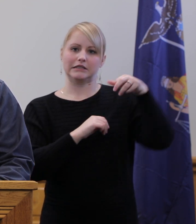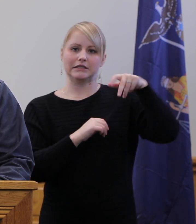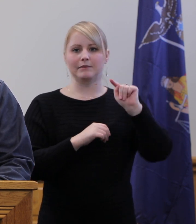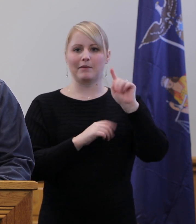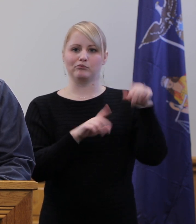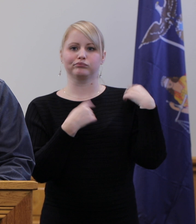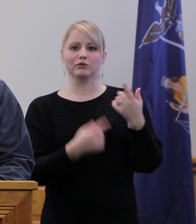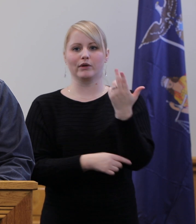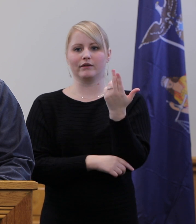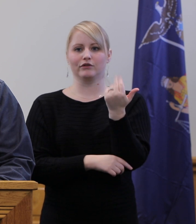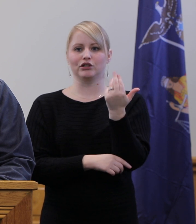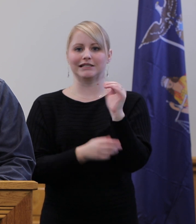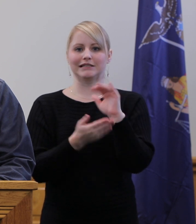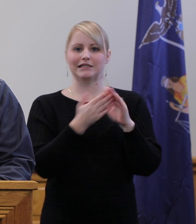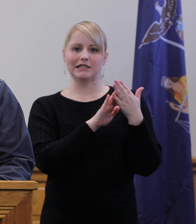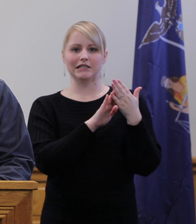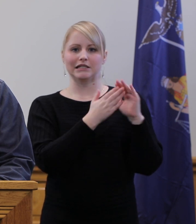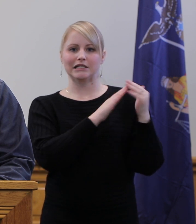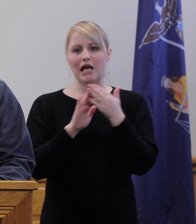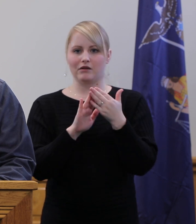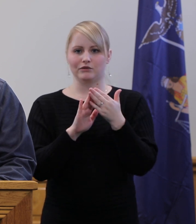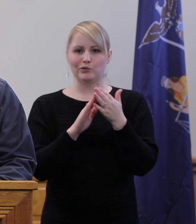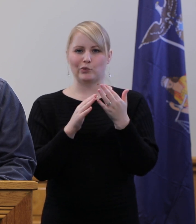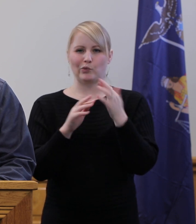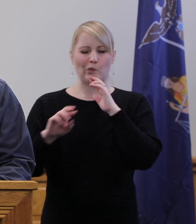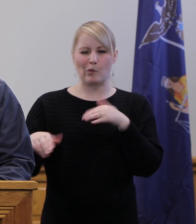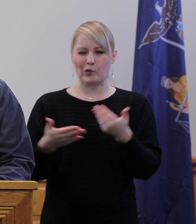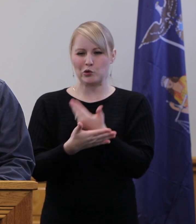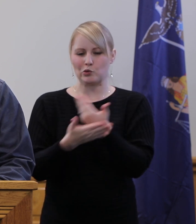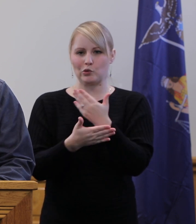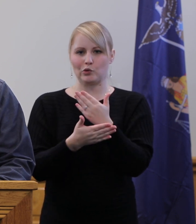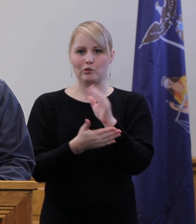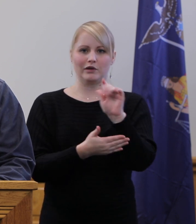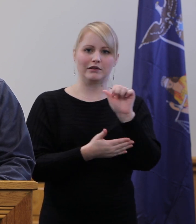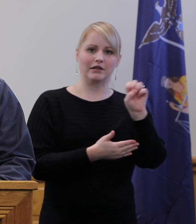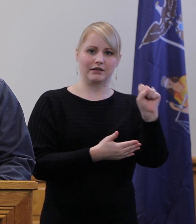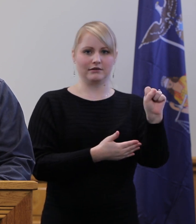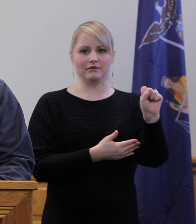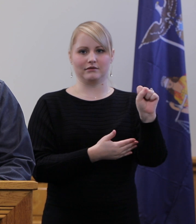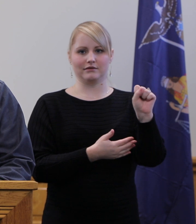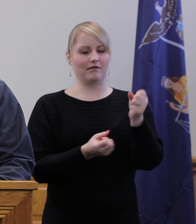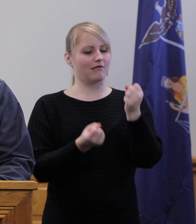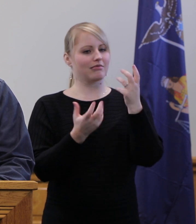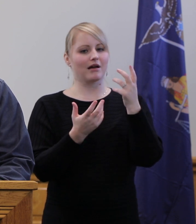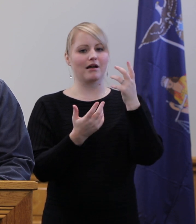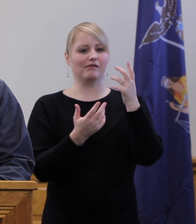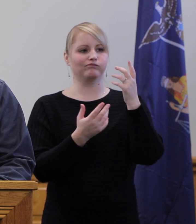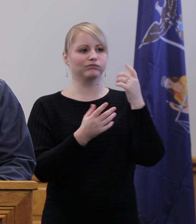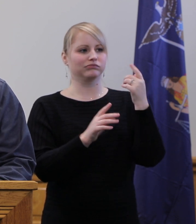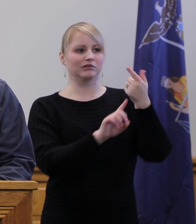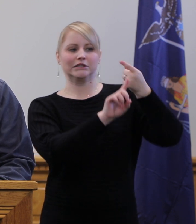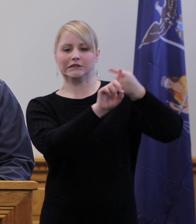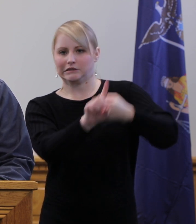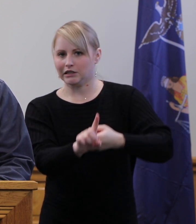new cases. In October, both the cities and a handful of more towns reported new cases. Many of the cases over the past month